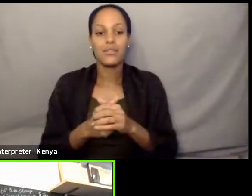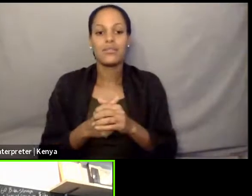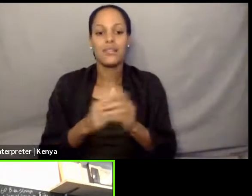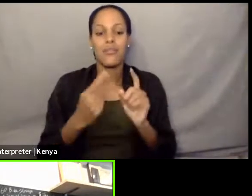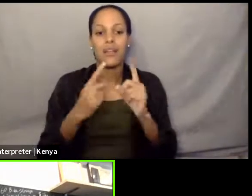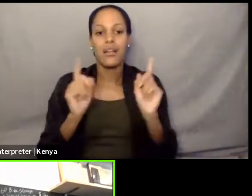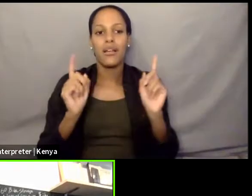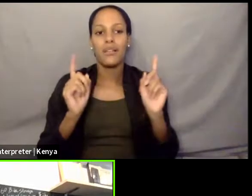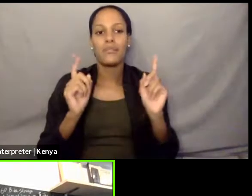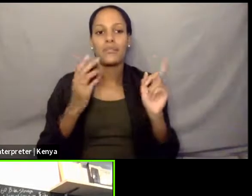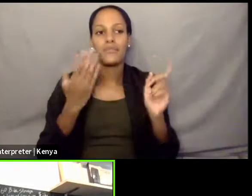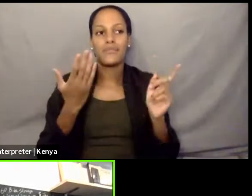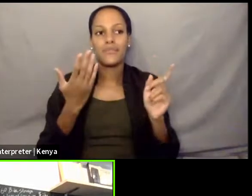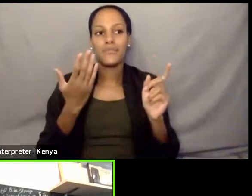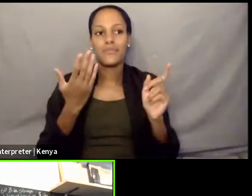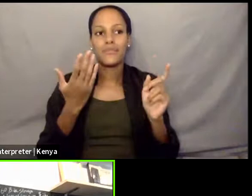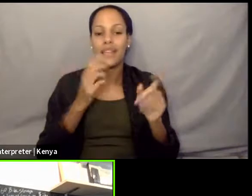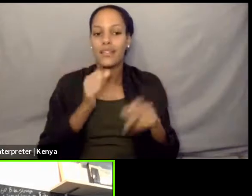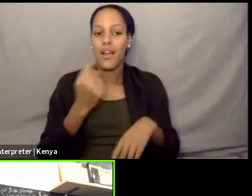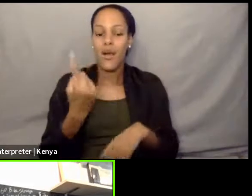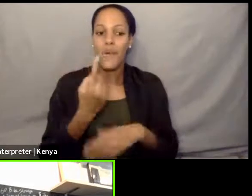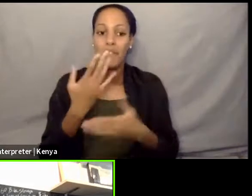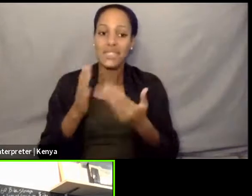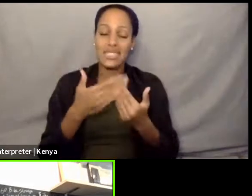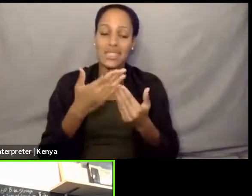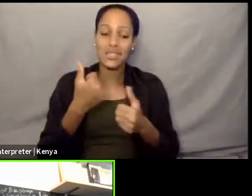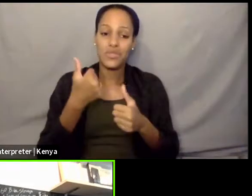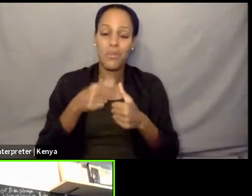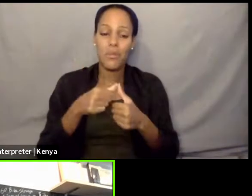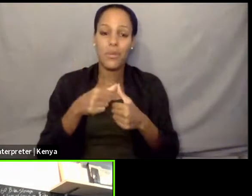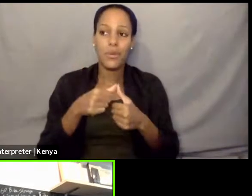But it's not always easy to remember.